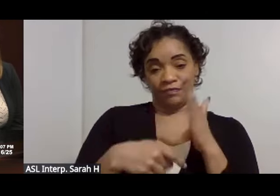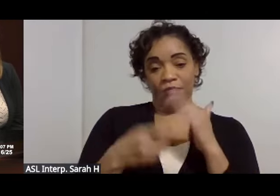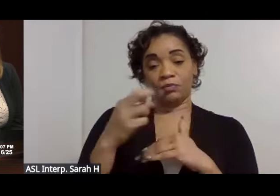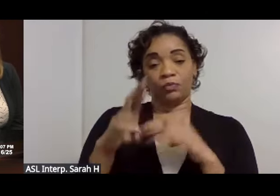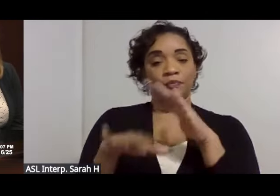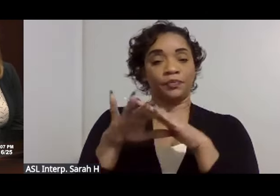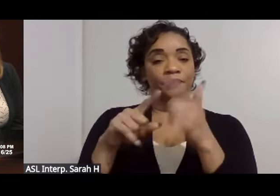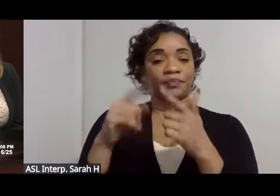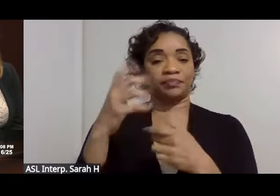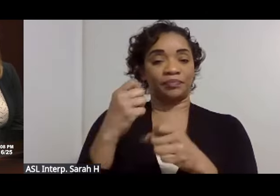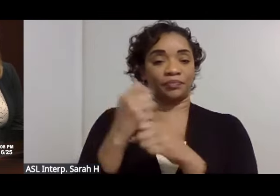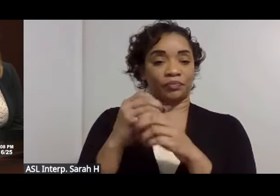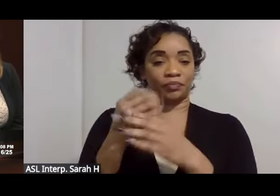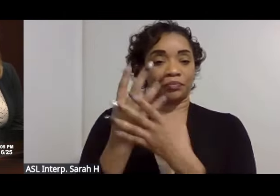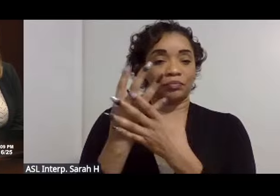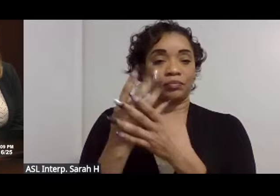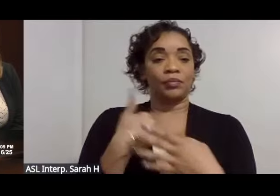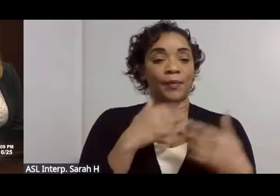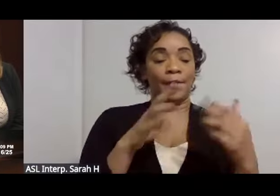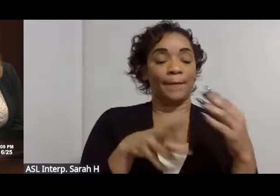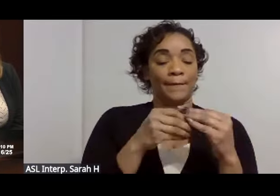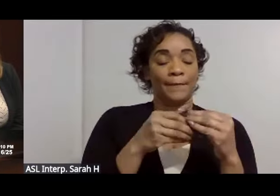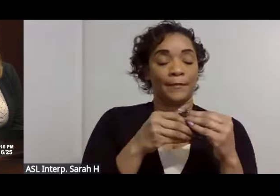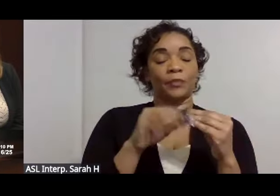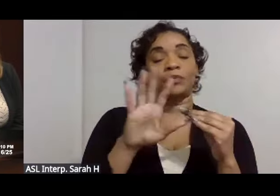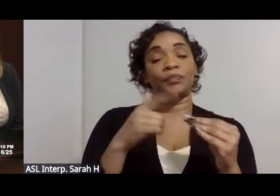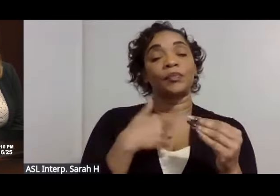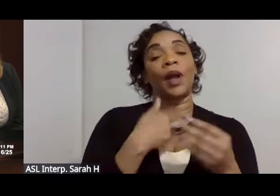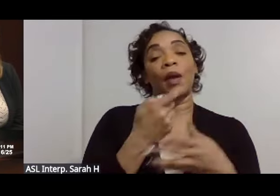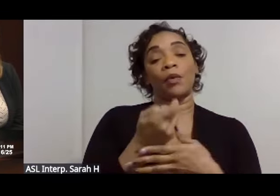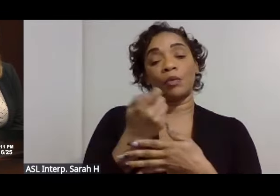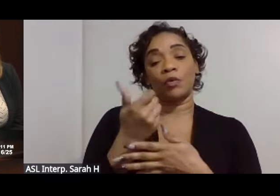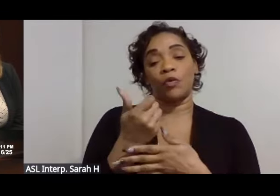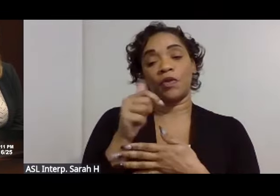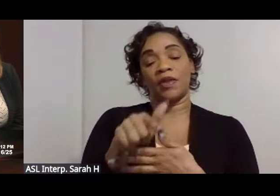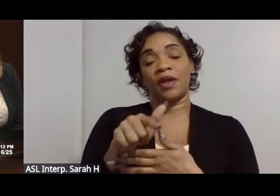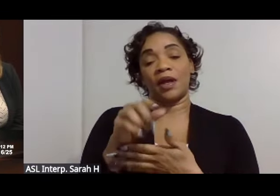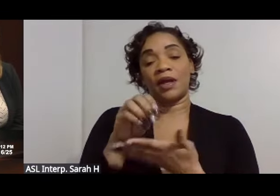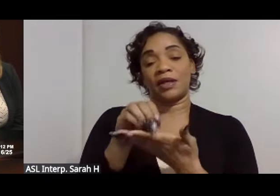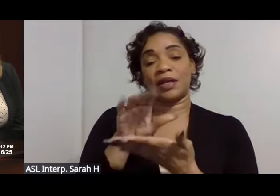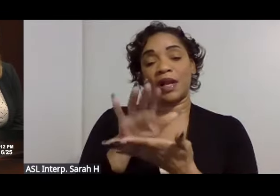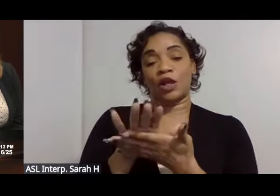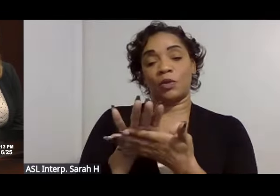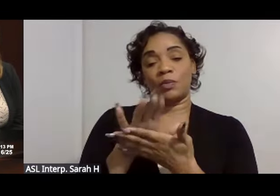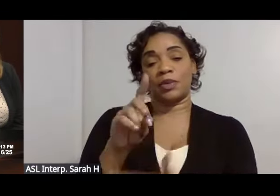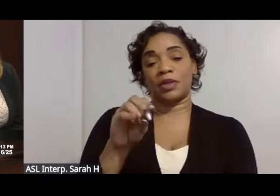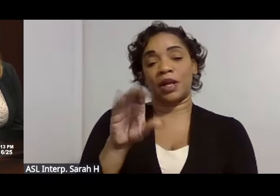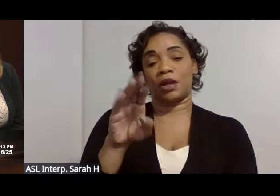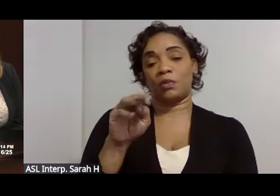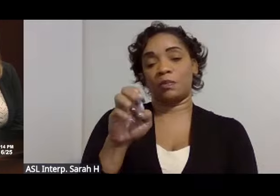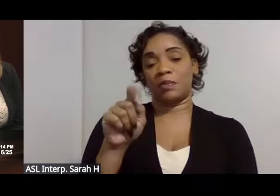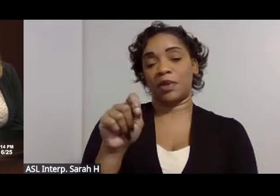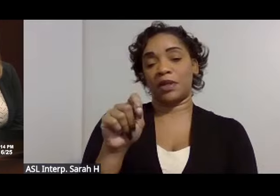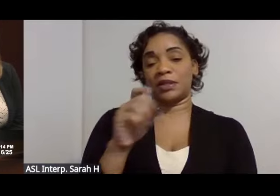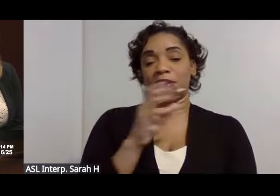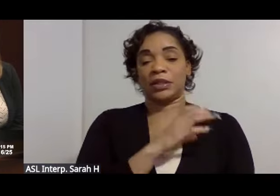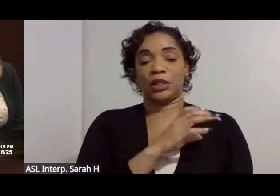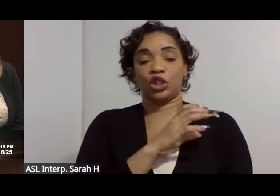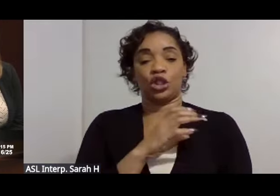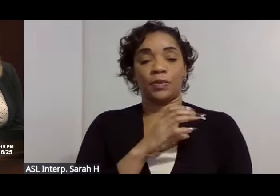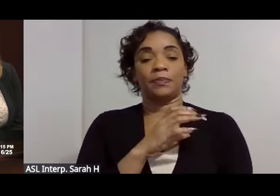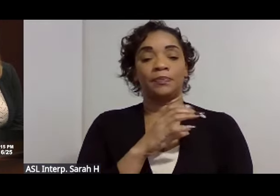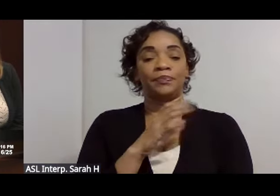the documentation in, I removed the document citizenship piece that we had in there. Previously, we had